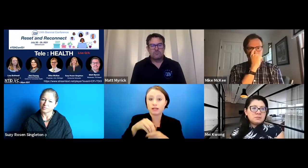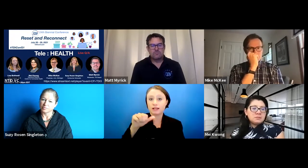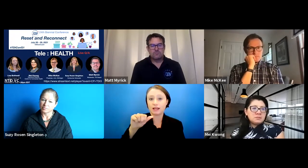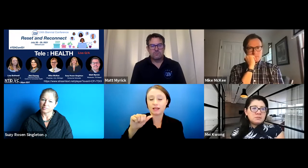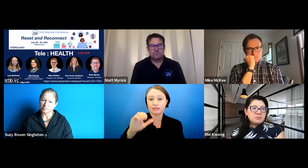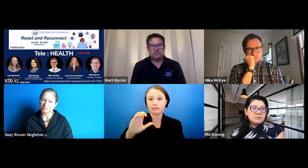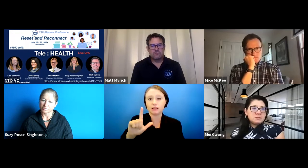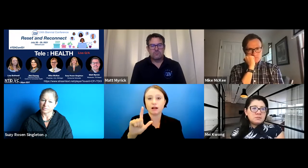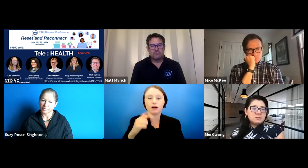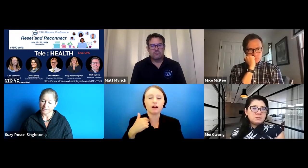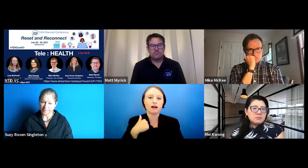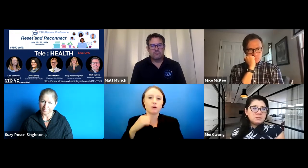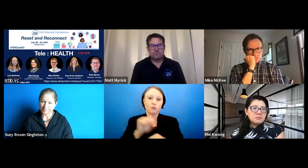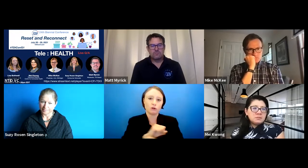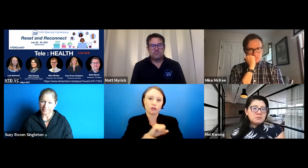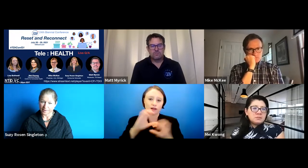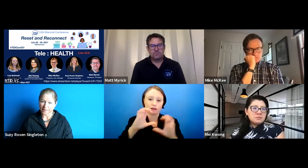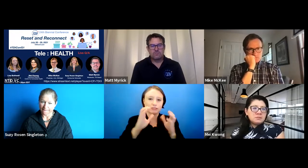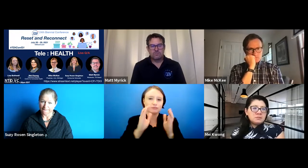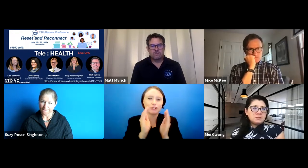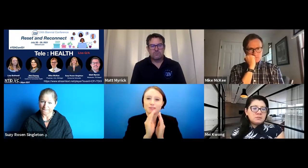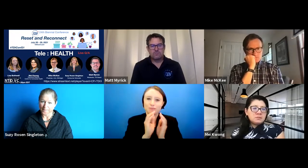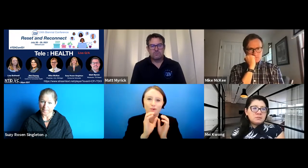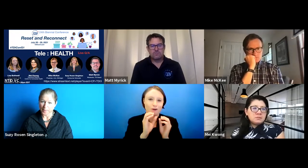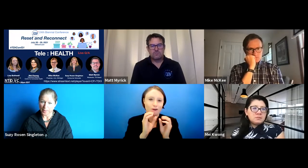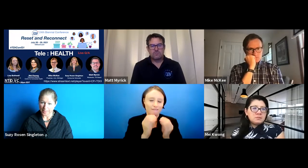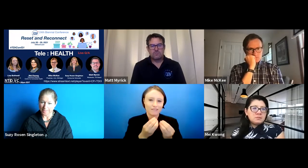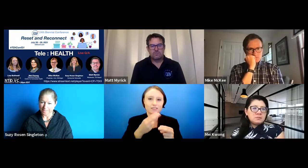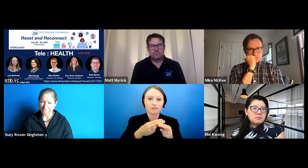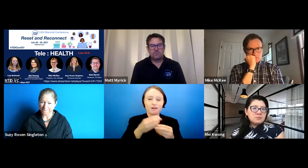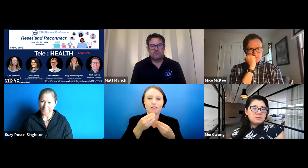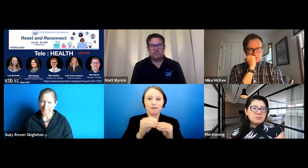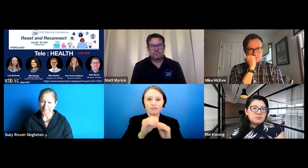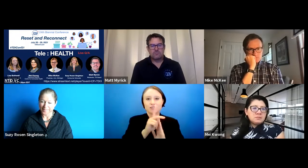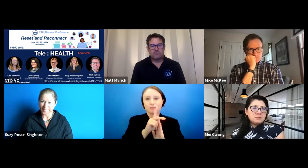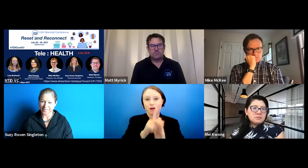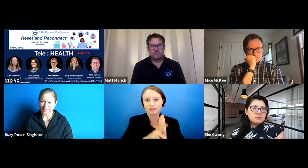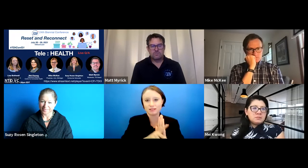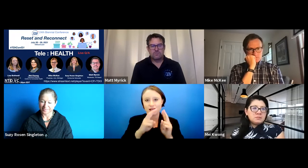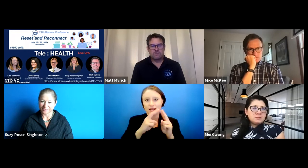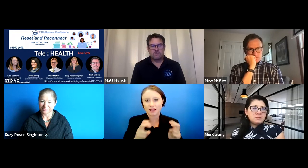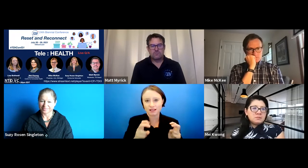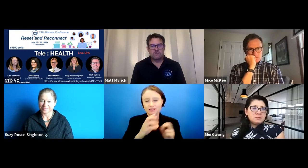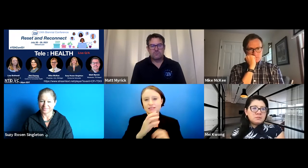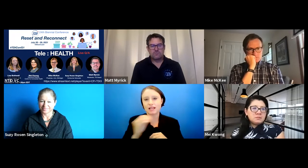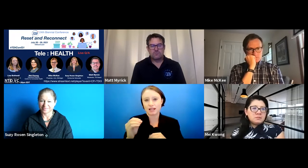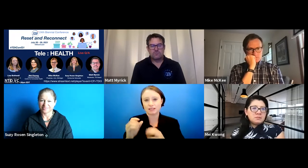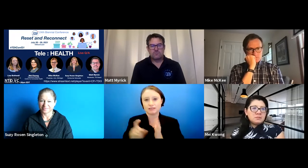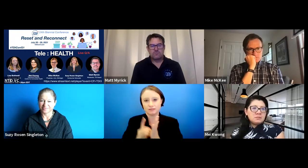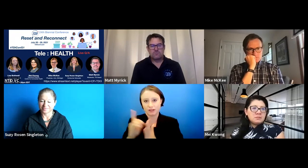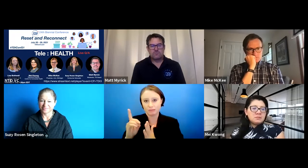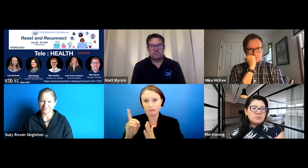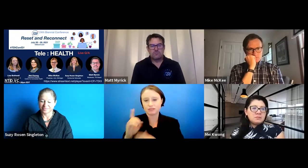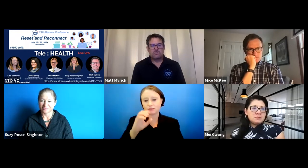decisions. My role in the ACL, I work in a very small office, which is the Office of